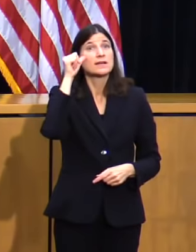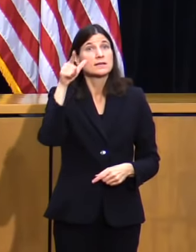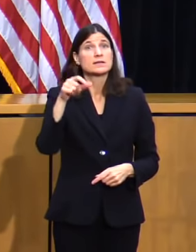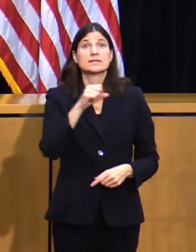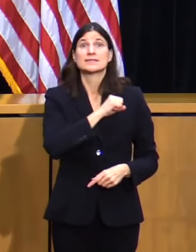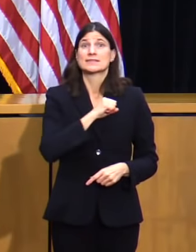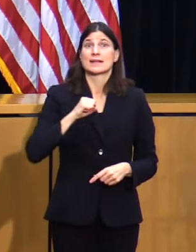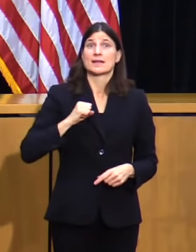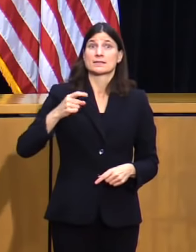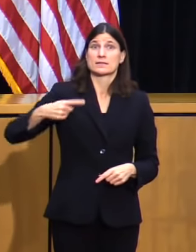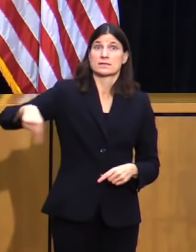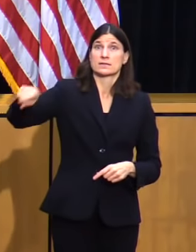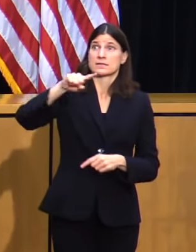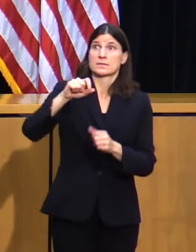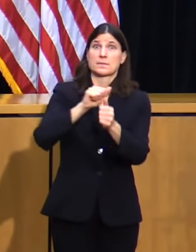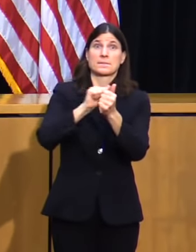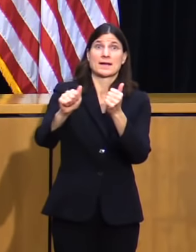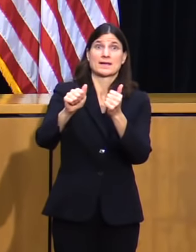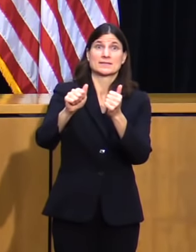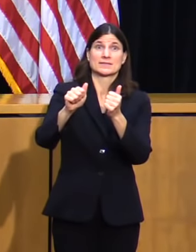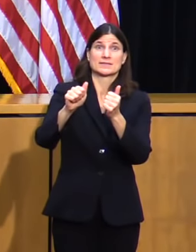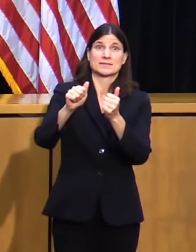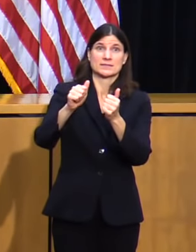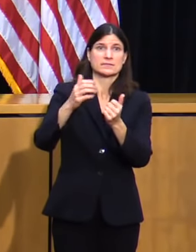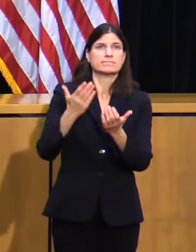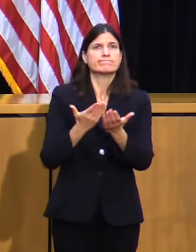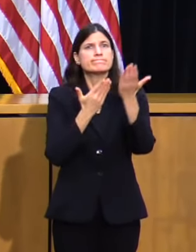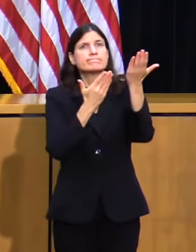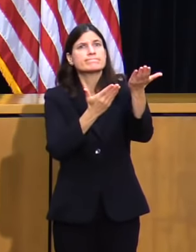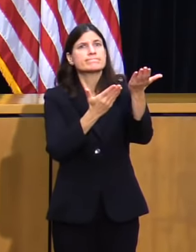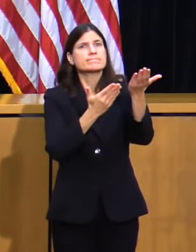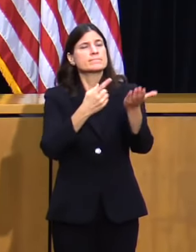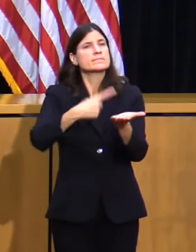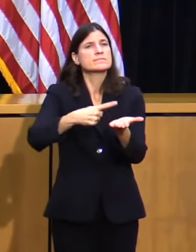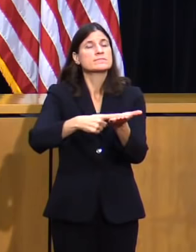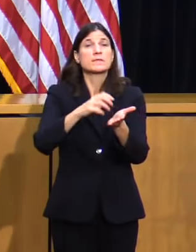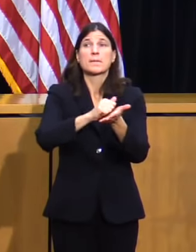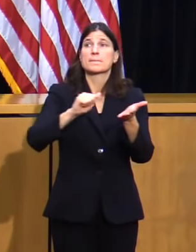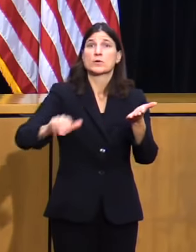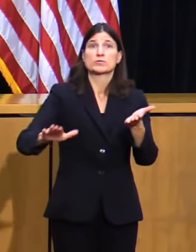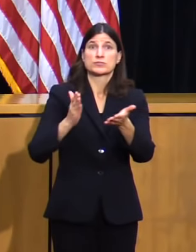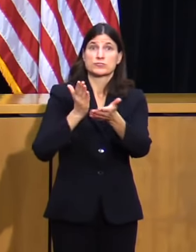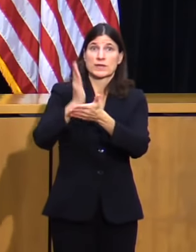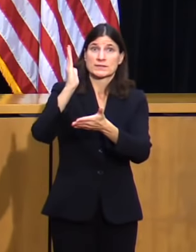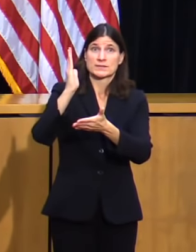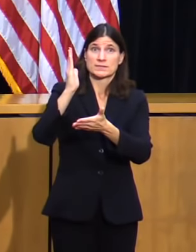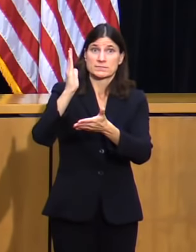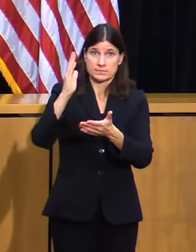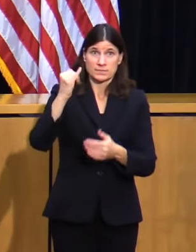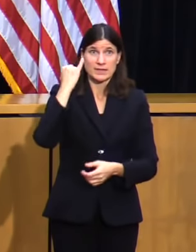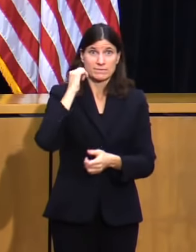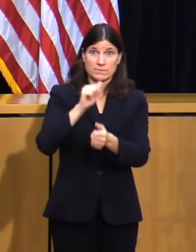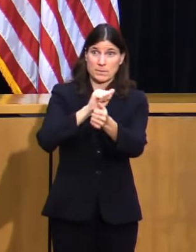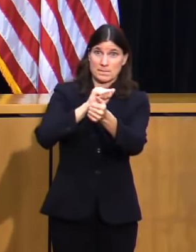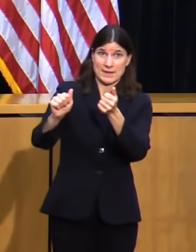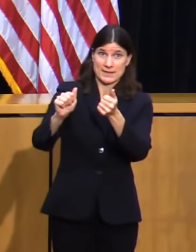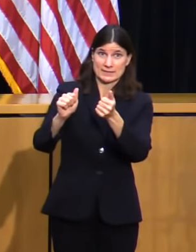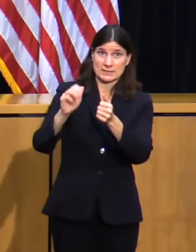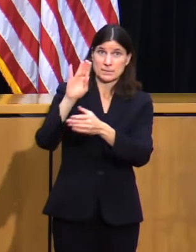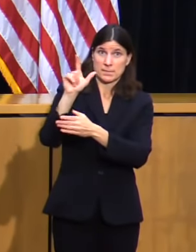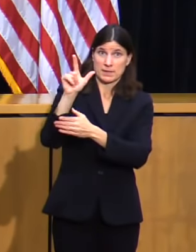language. Would you veto that measure? Do you think it's an appropriate time to be sort of tackling that in the budget?